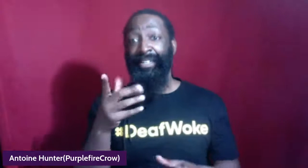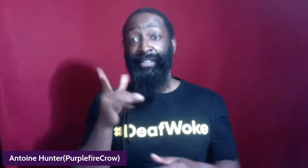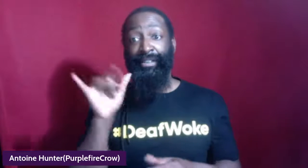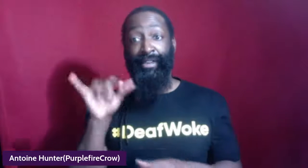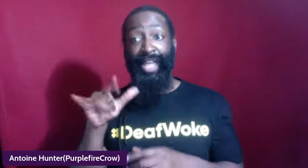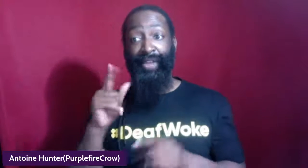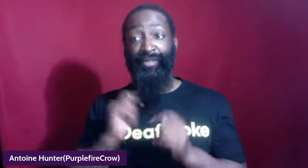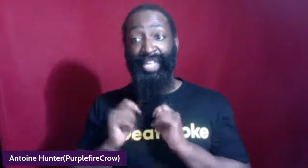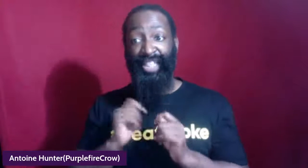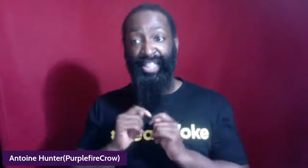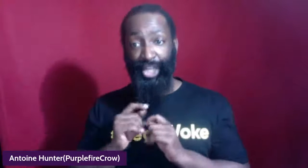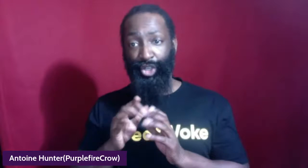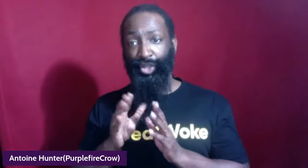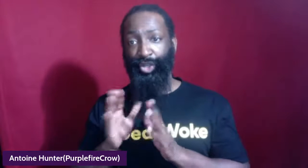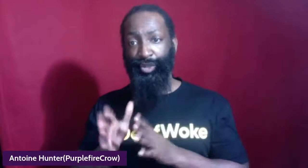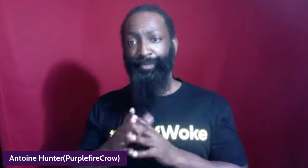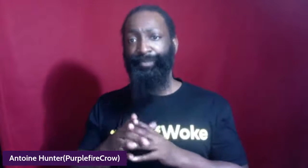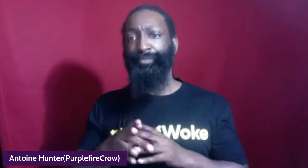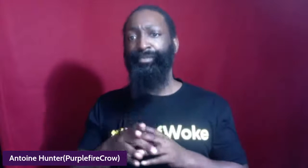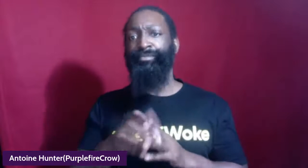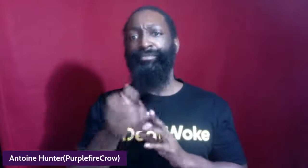Jane.